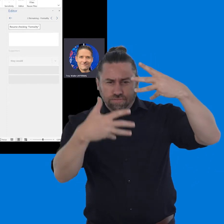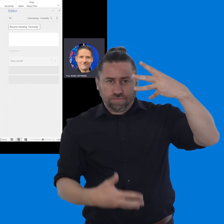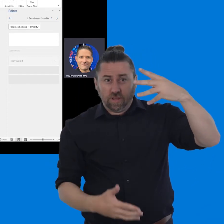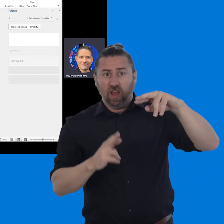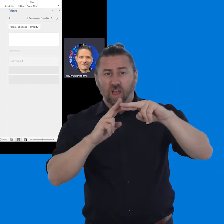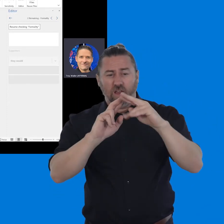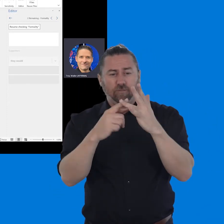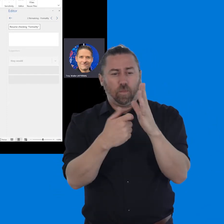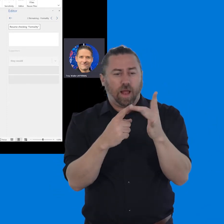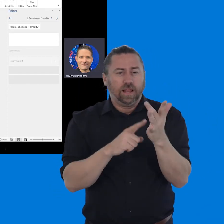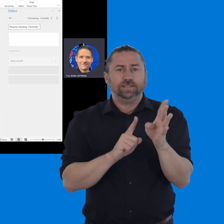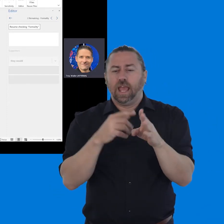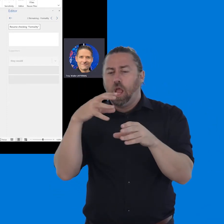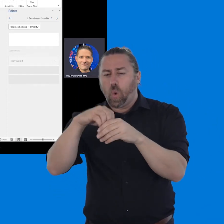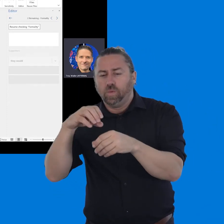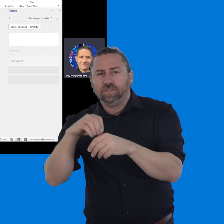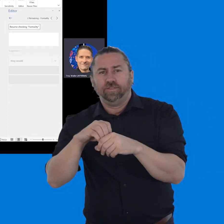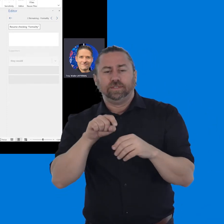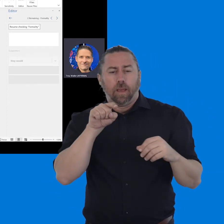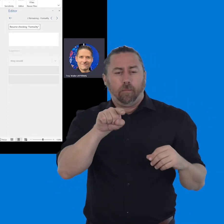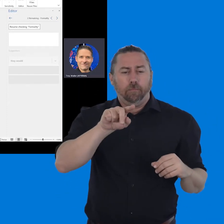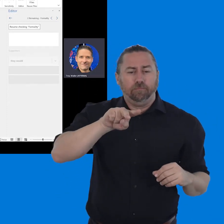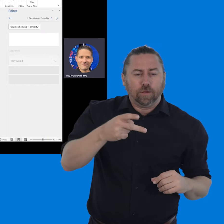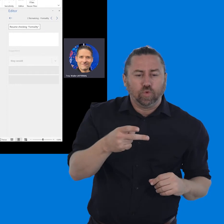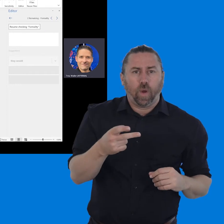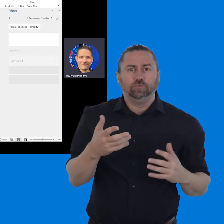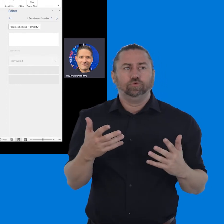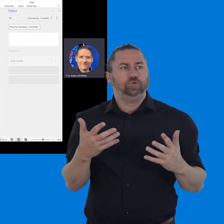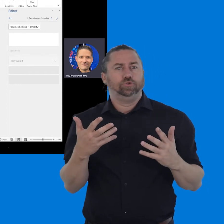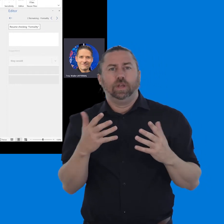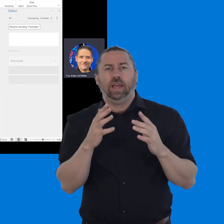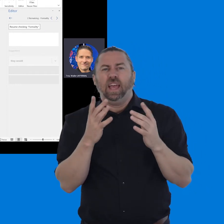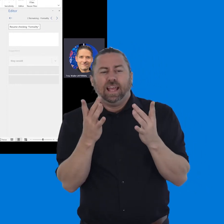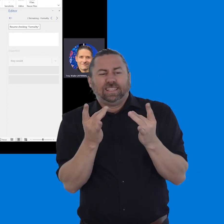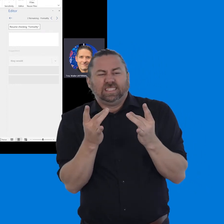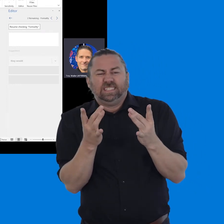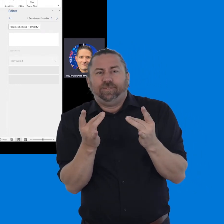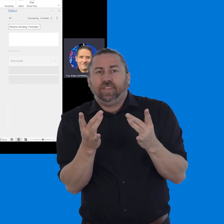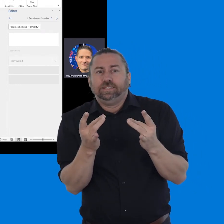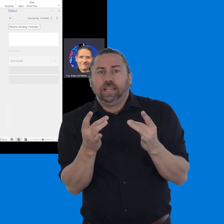it's got these categories: formality, inclusiveness, punctuation,